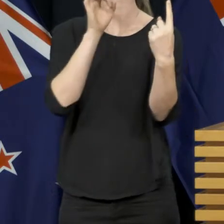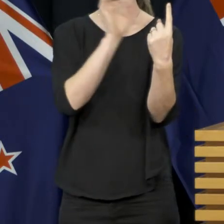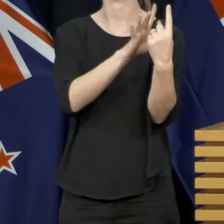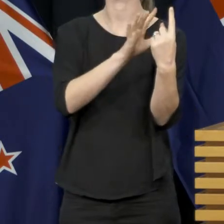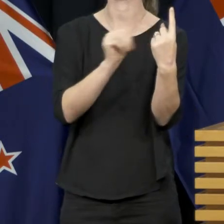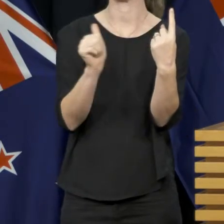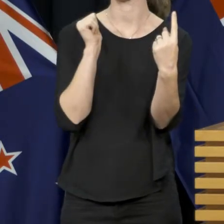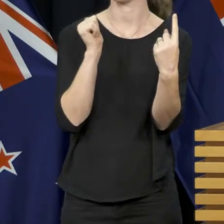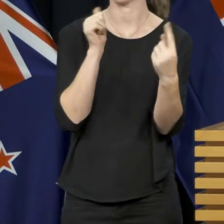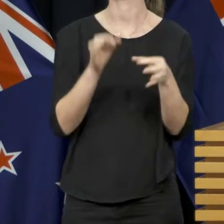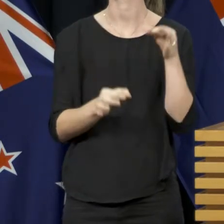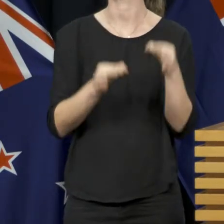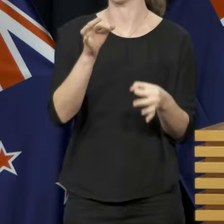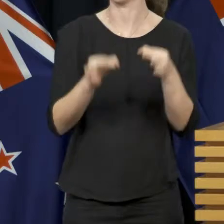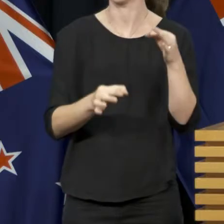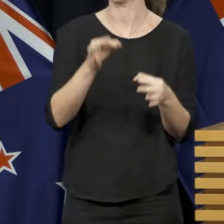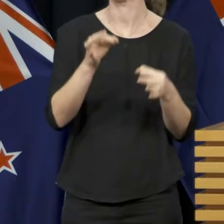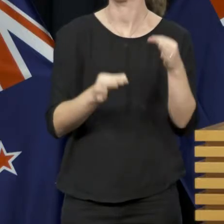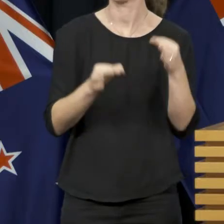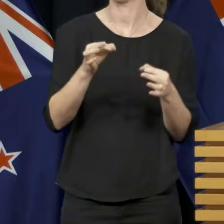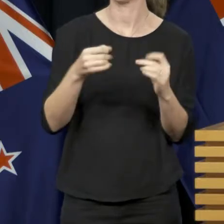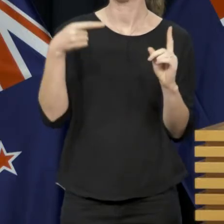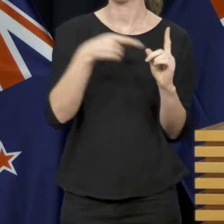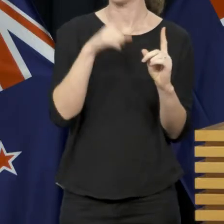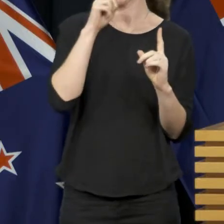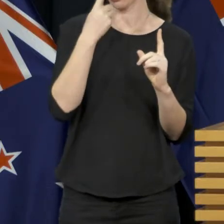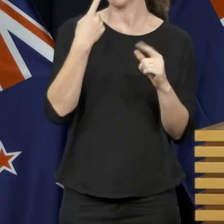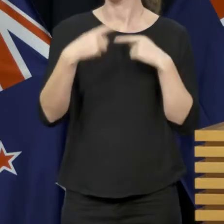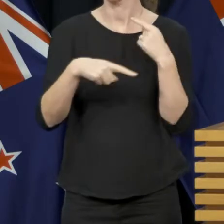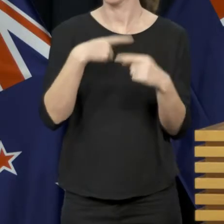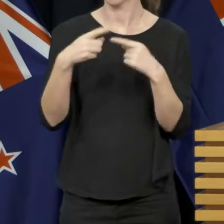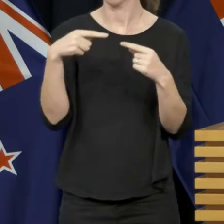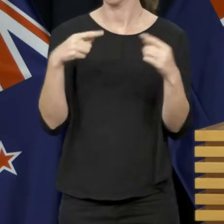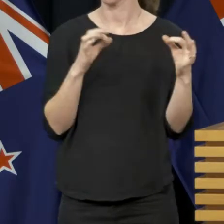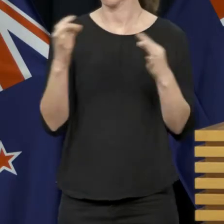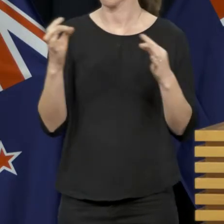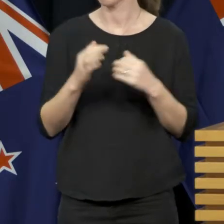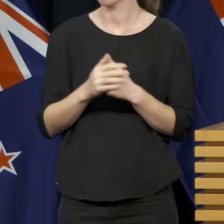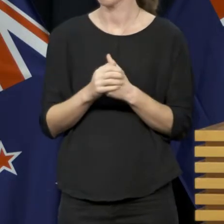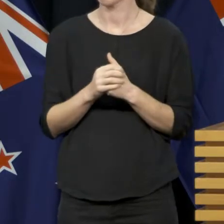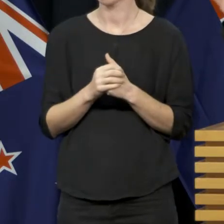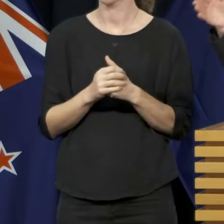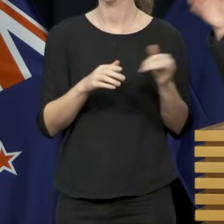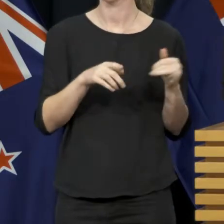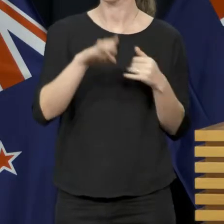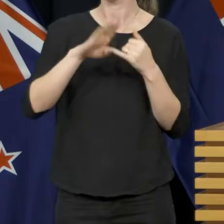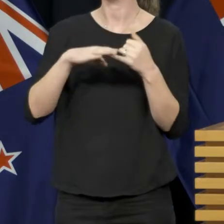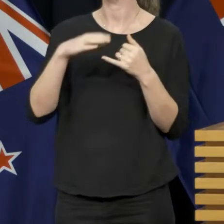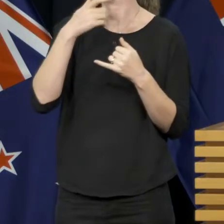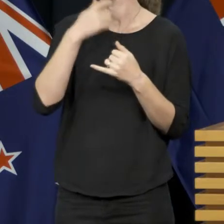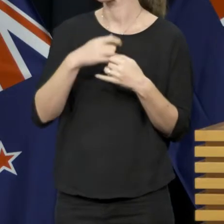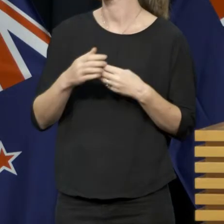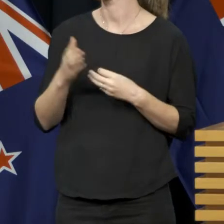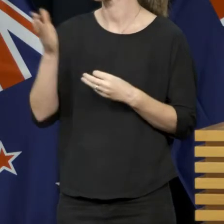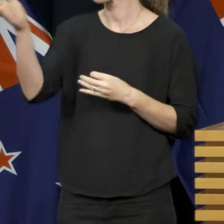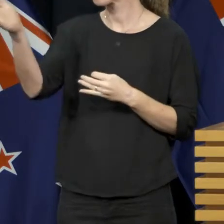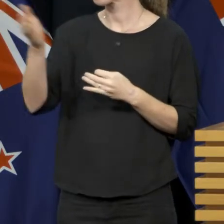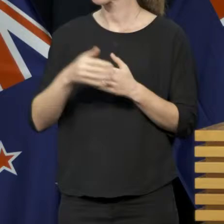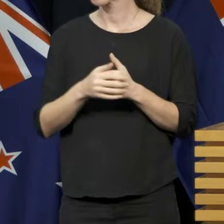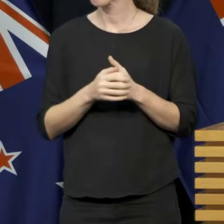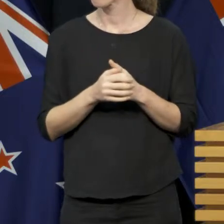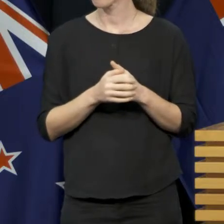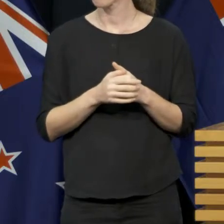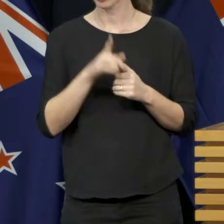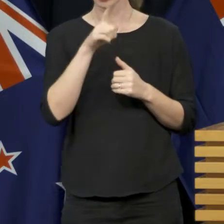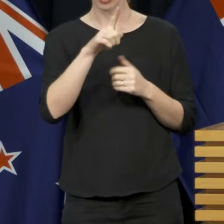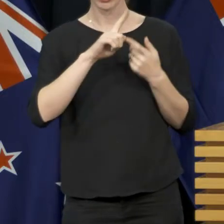conclusion yesterday that, in his view, that meant he could no longer continue in the role. We'll start taking the last few questions. Jane. But were you still